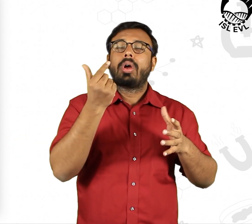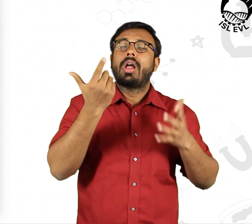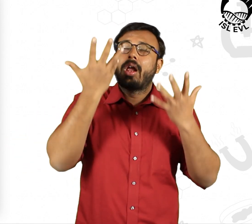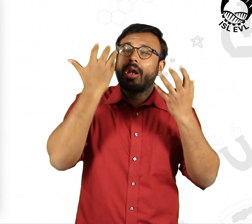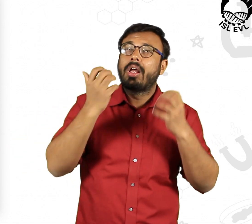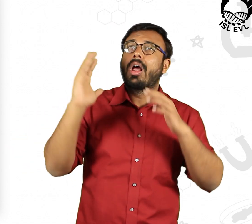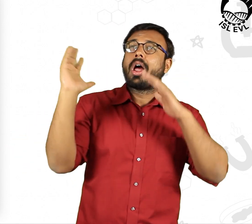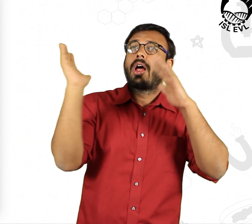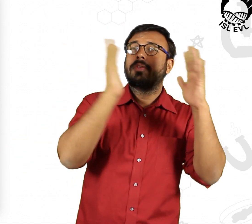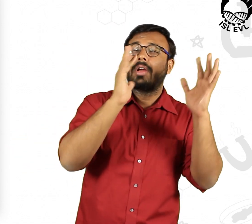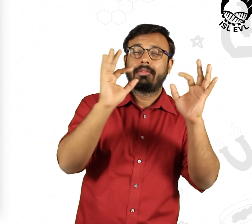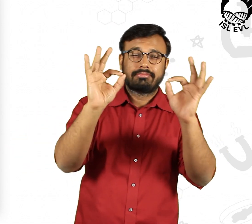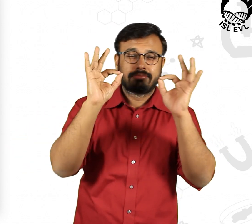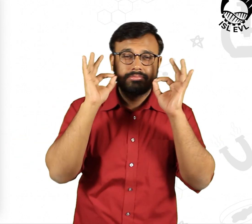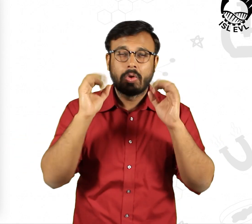conditions.